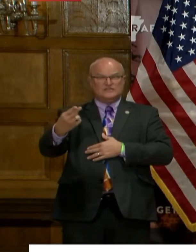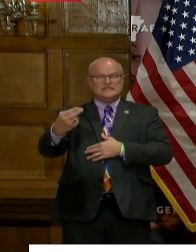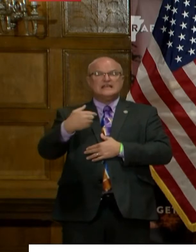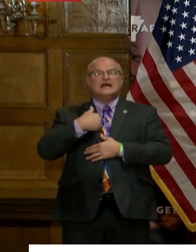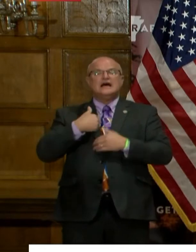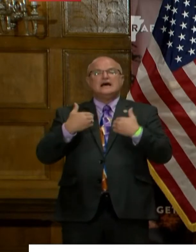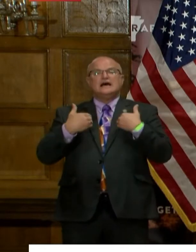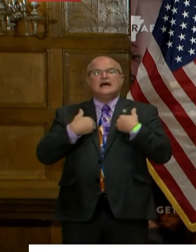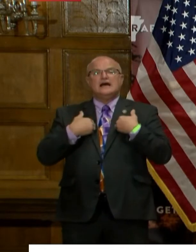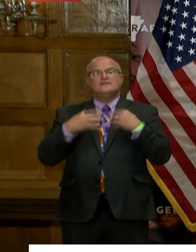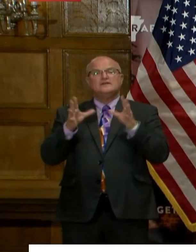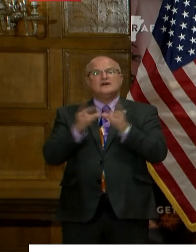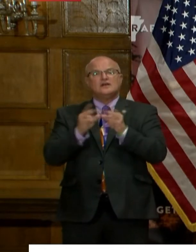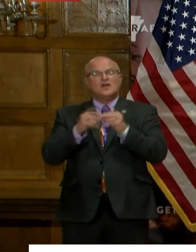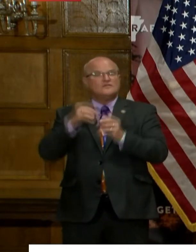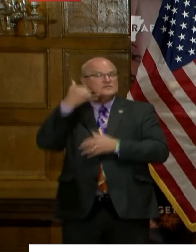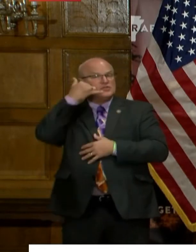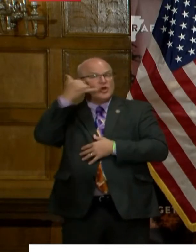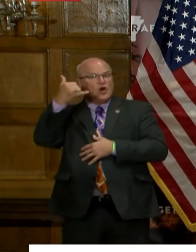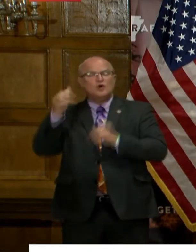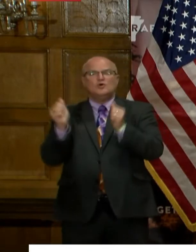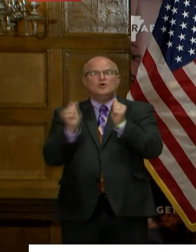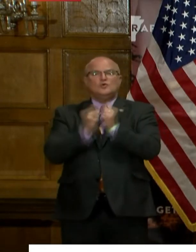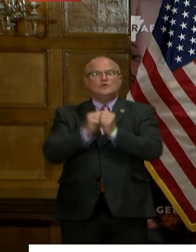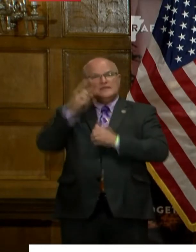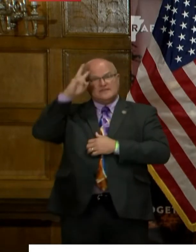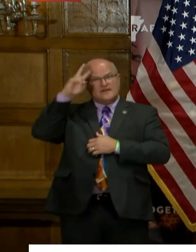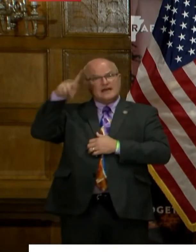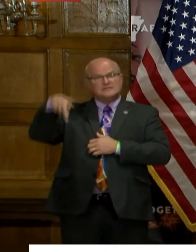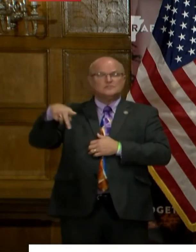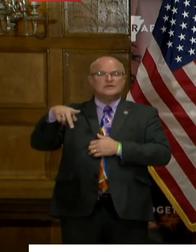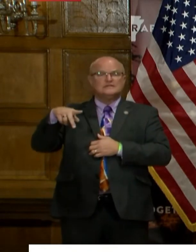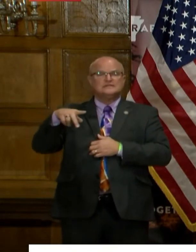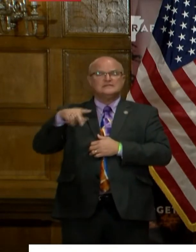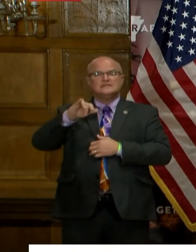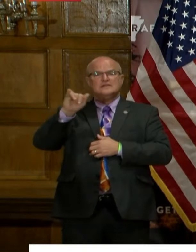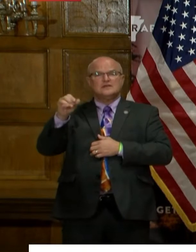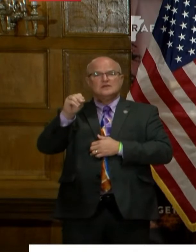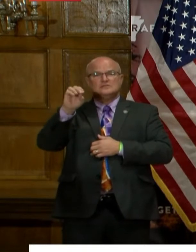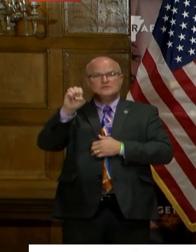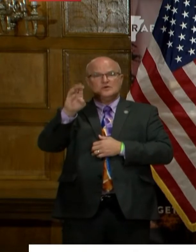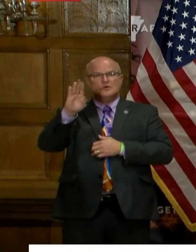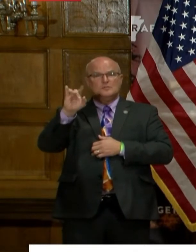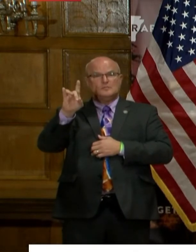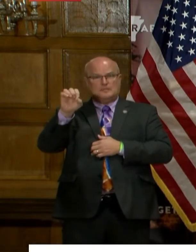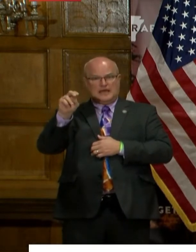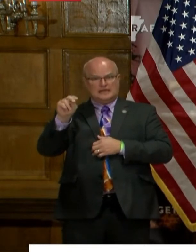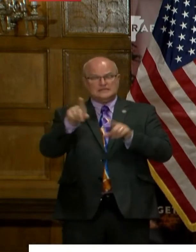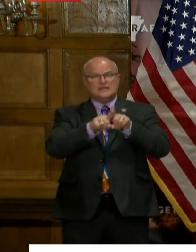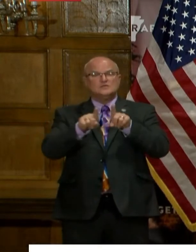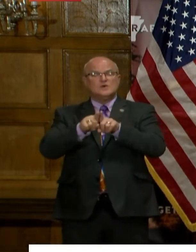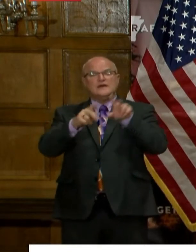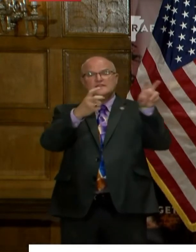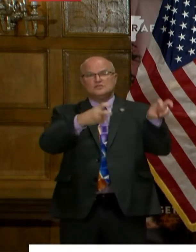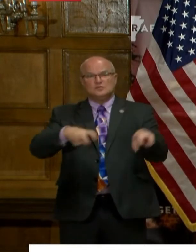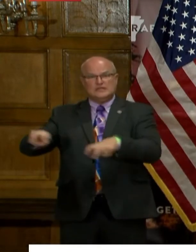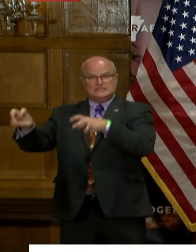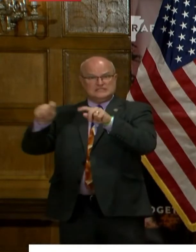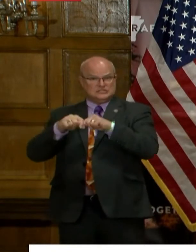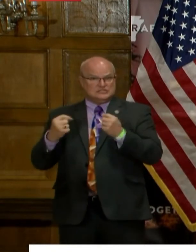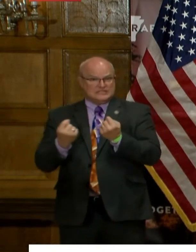be having a conference call with Vice President Joe Biden, as well as his transition